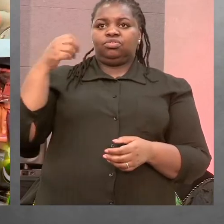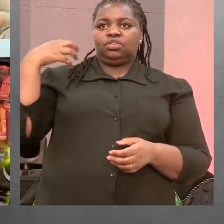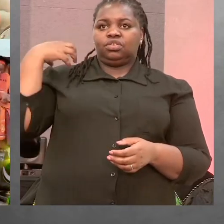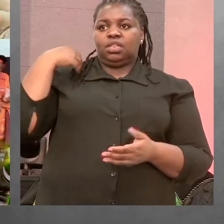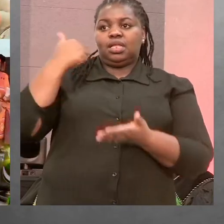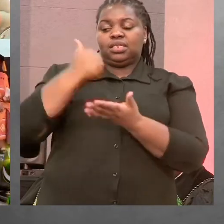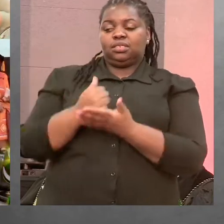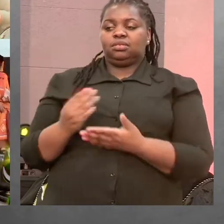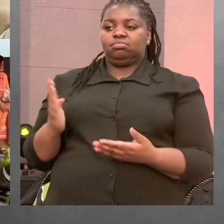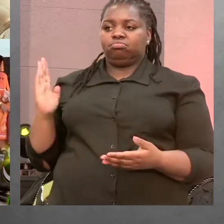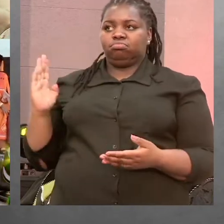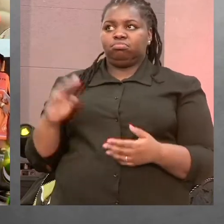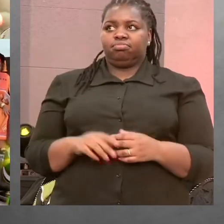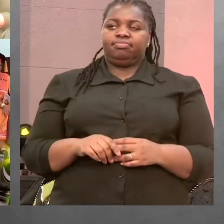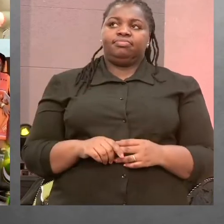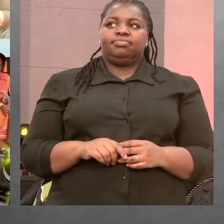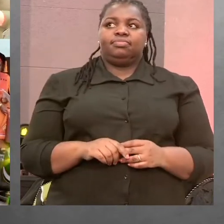before us.